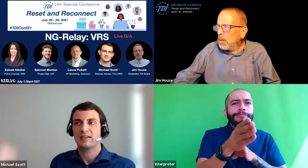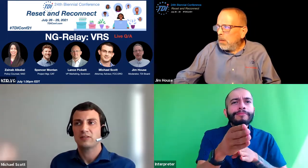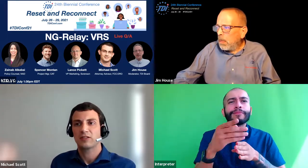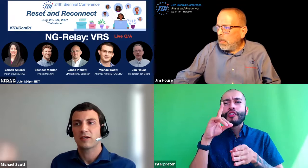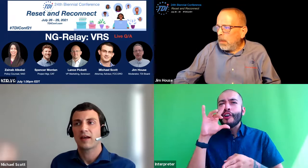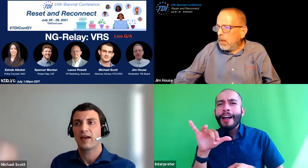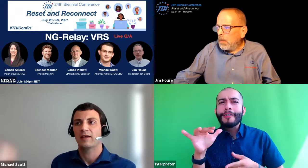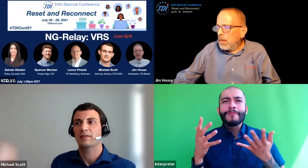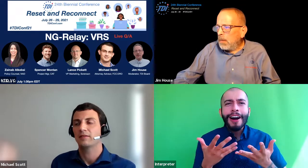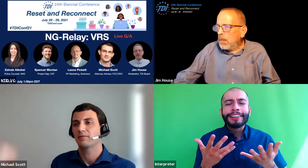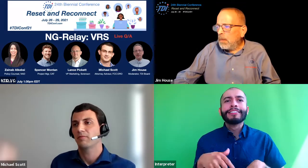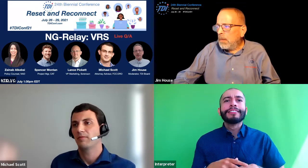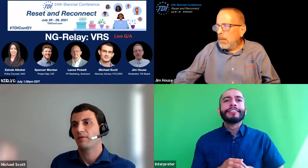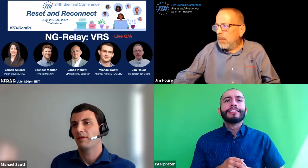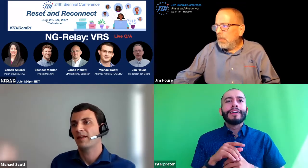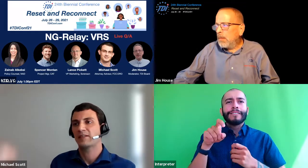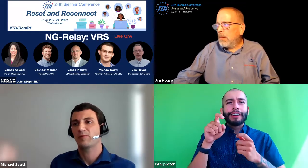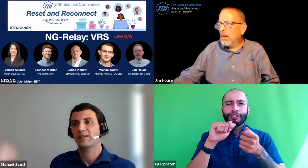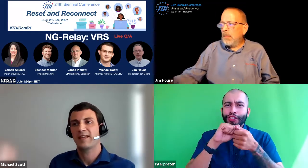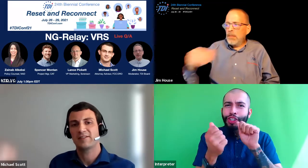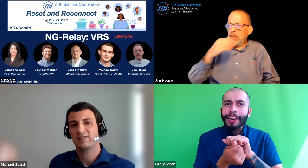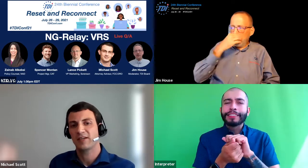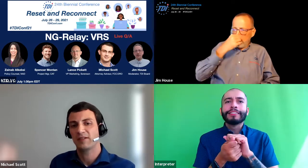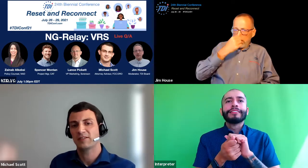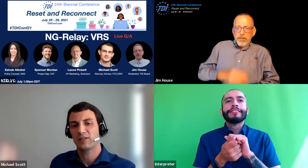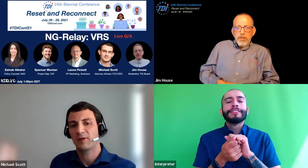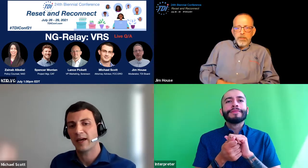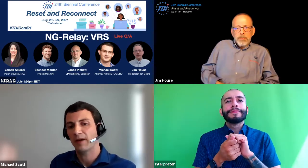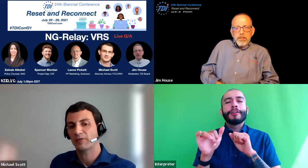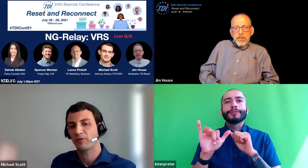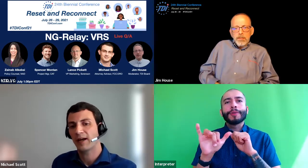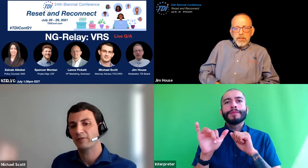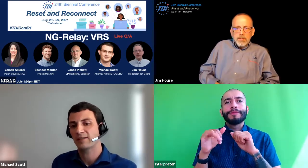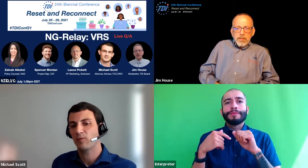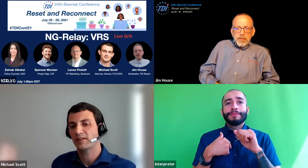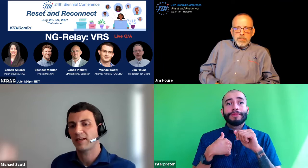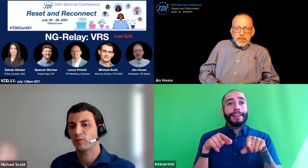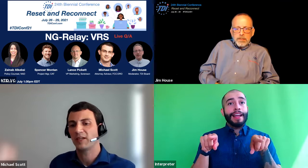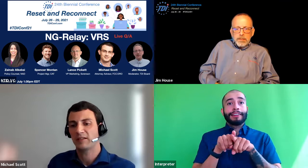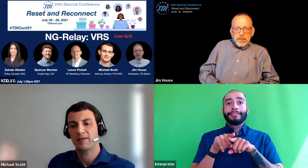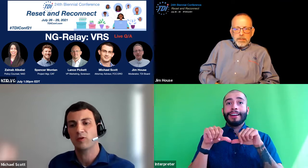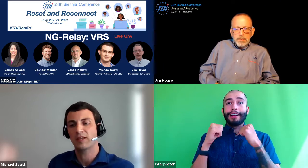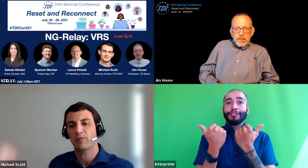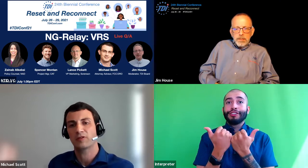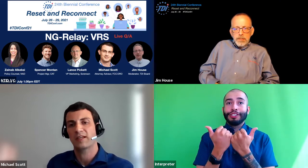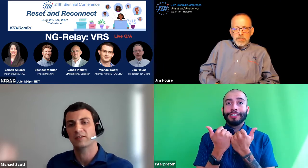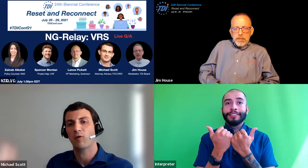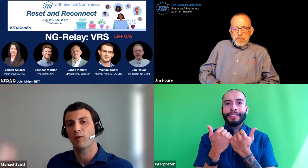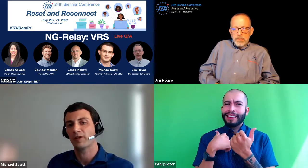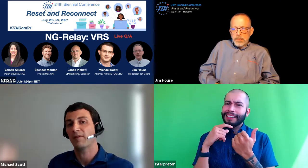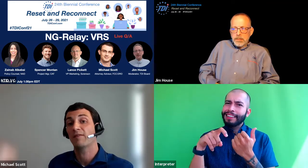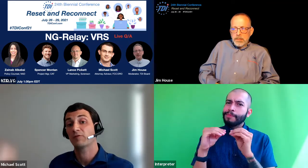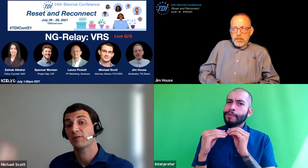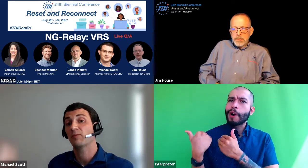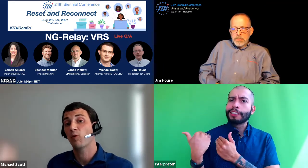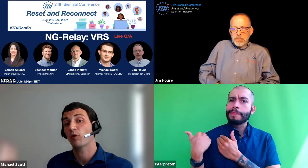to change. And then I suppose as an agency, we just need to be held better to account as to what steps we could keep doing to push things